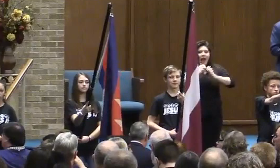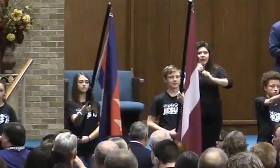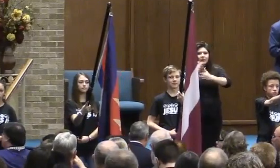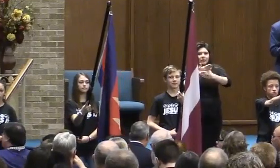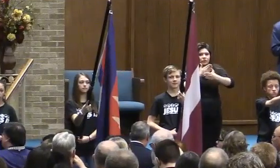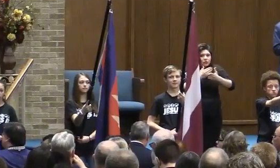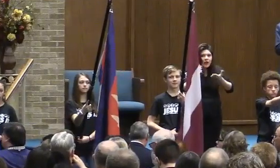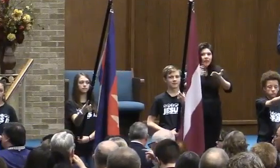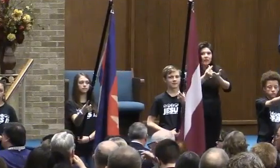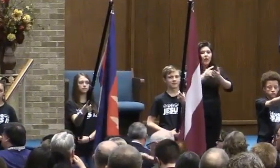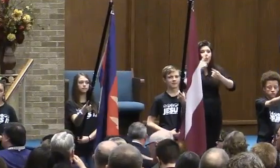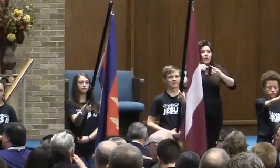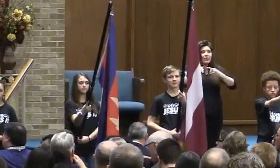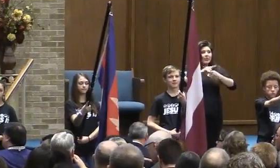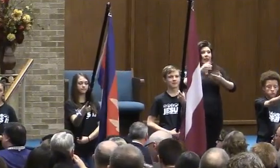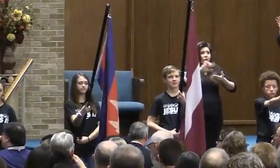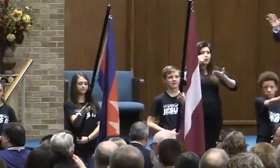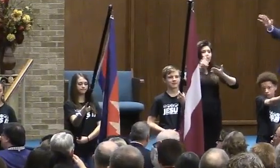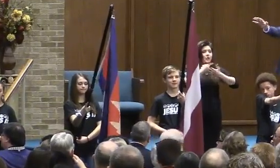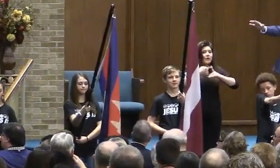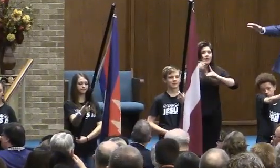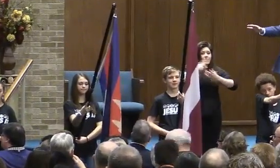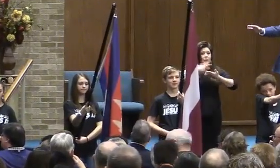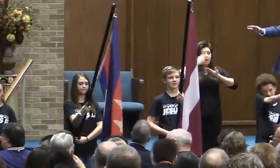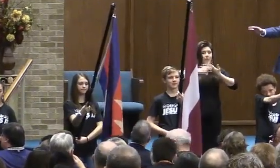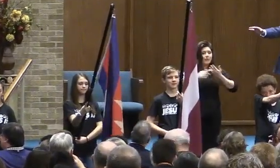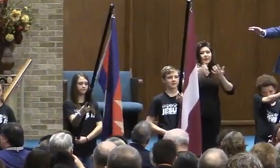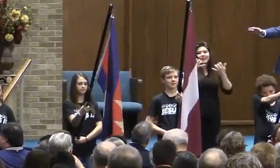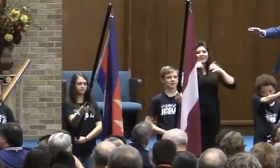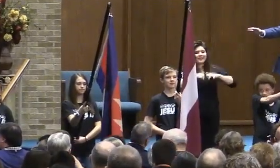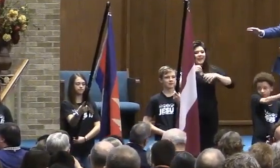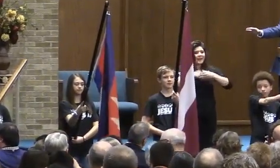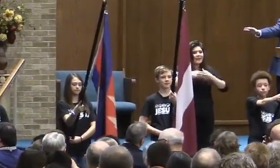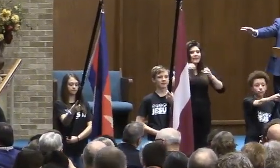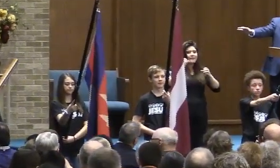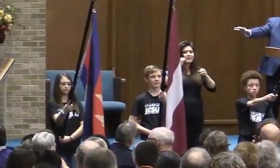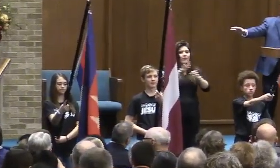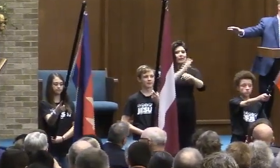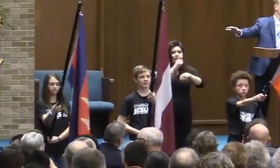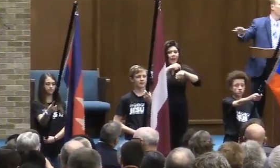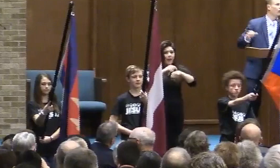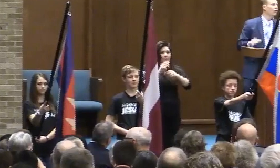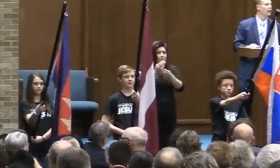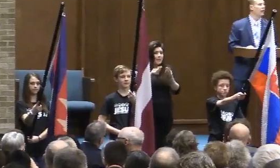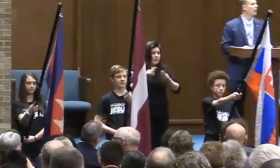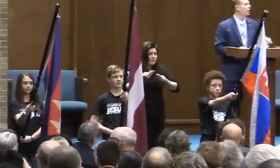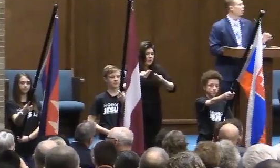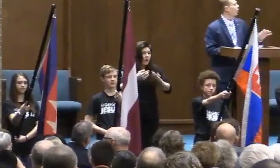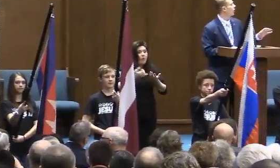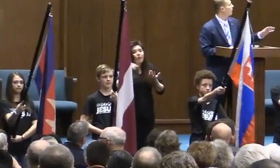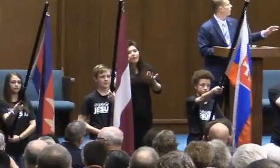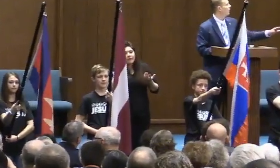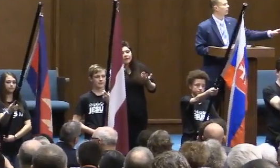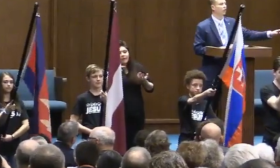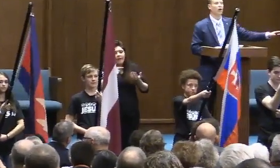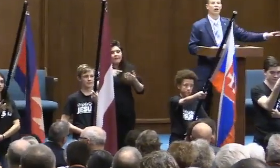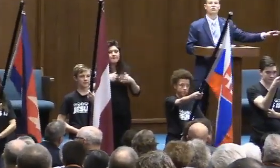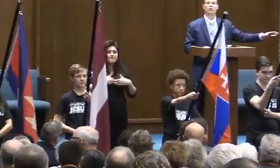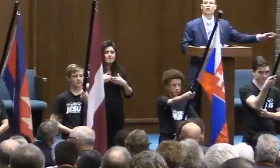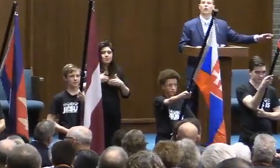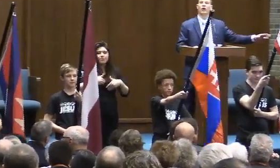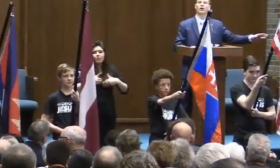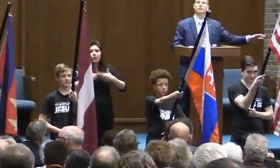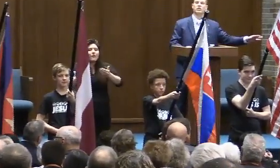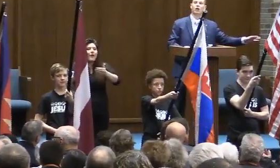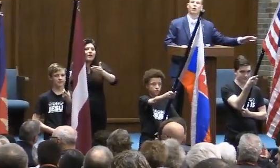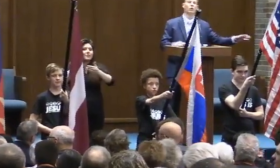And whenever they graduate from this program, whether they stay in full-time ministry or whether they go off on to college